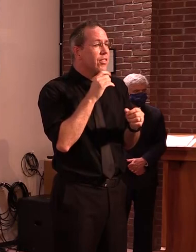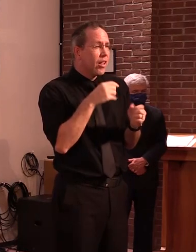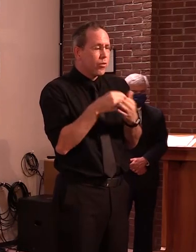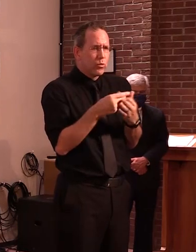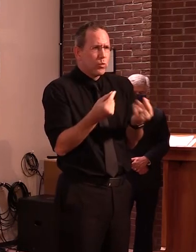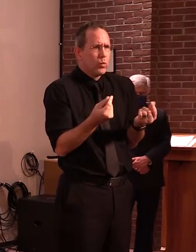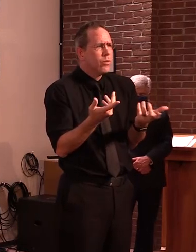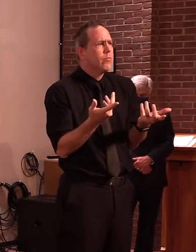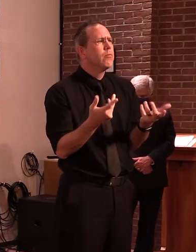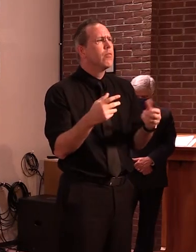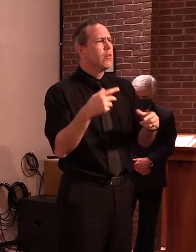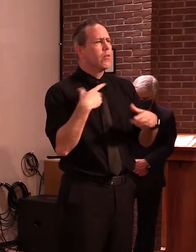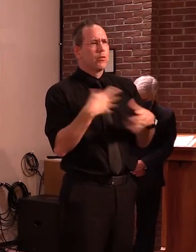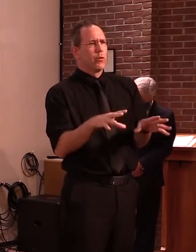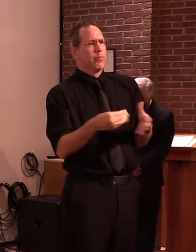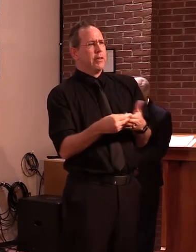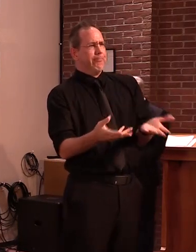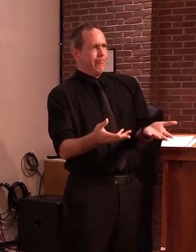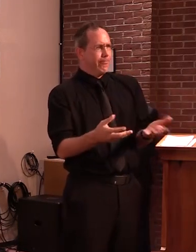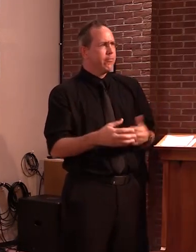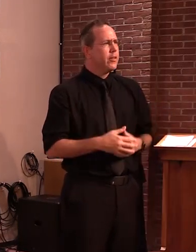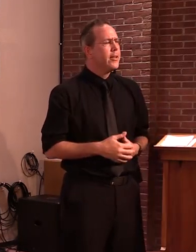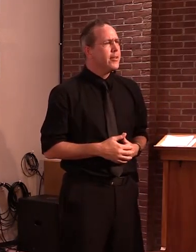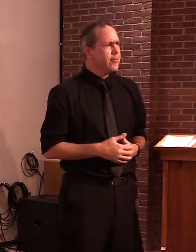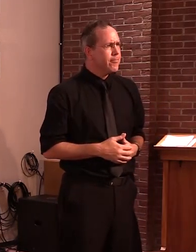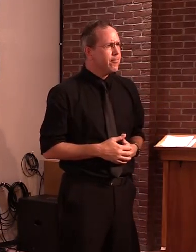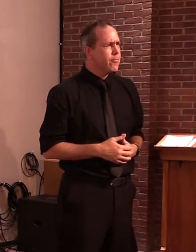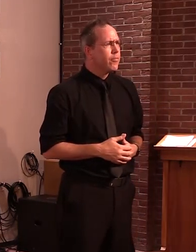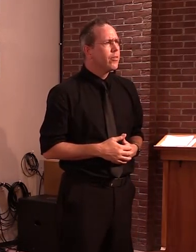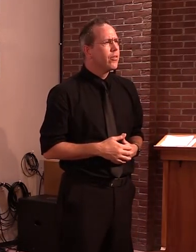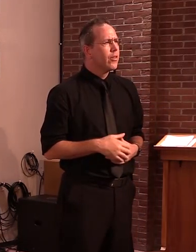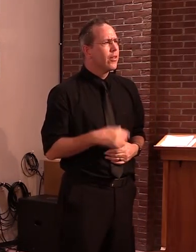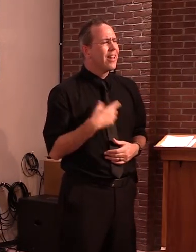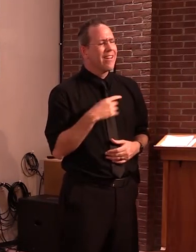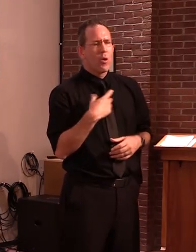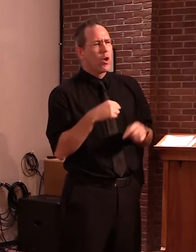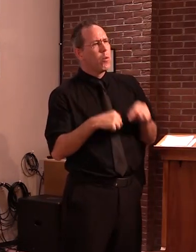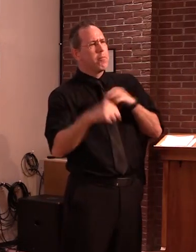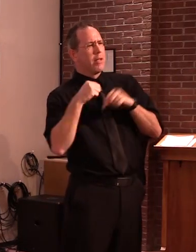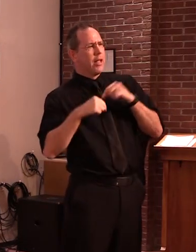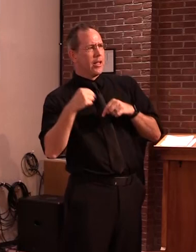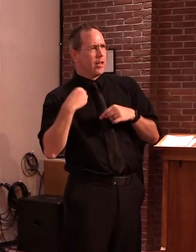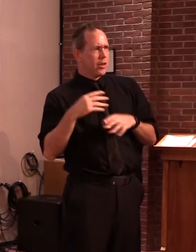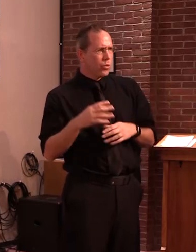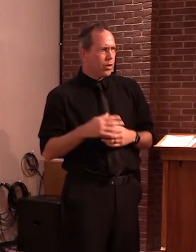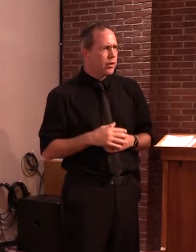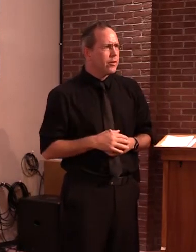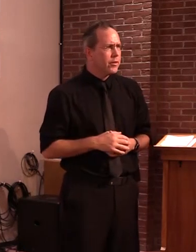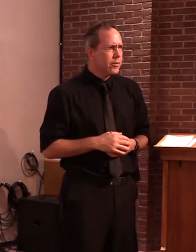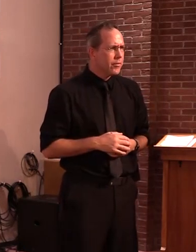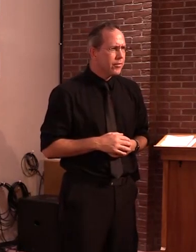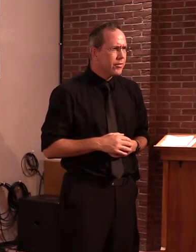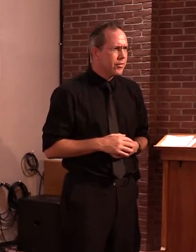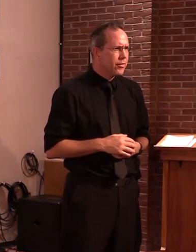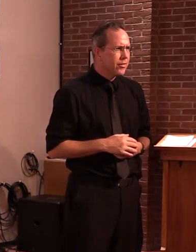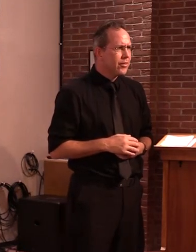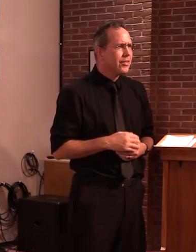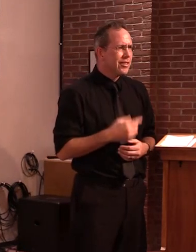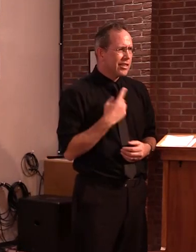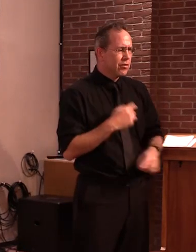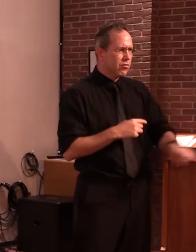that, we can't go backwards, but finishing out the year on fairly solid ground